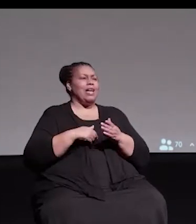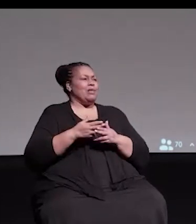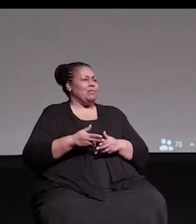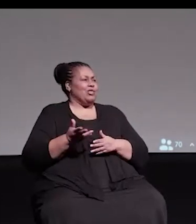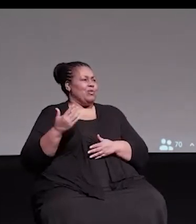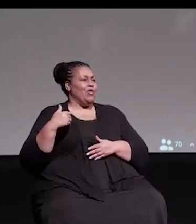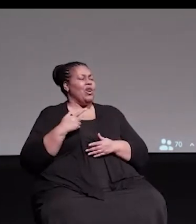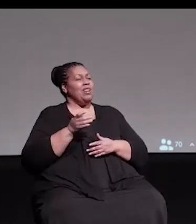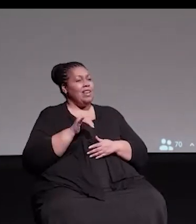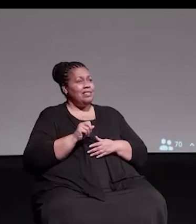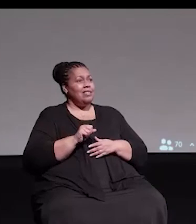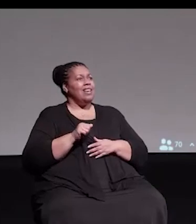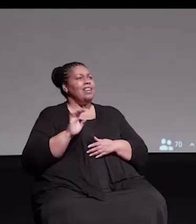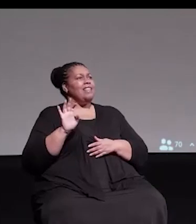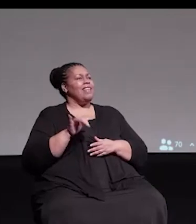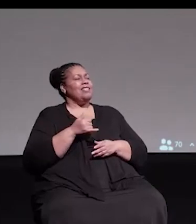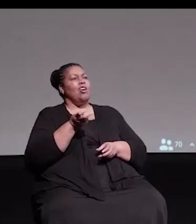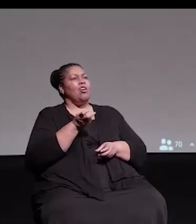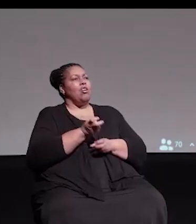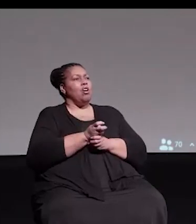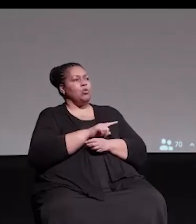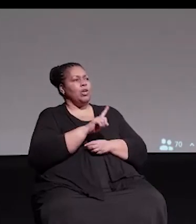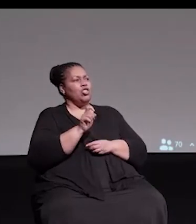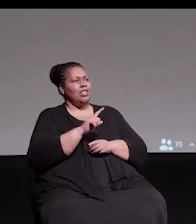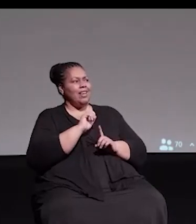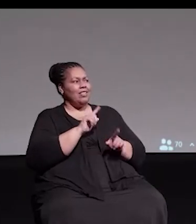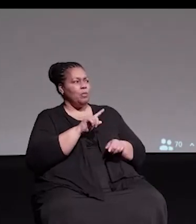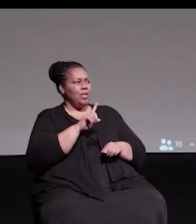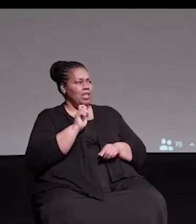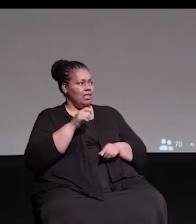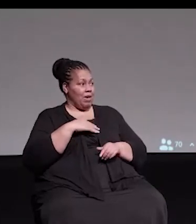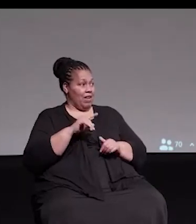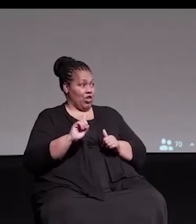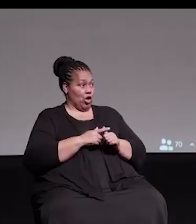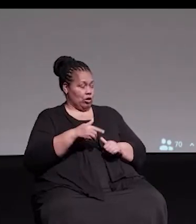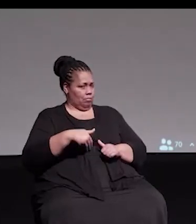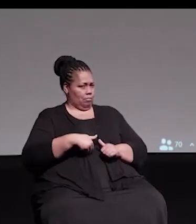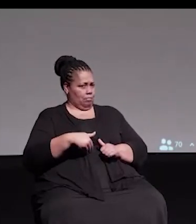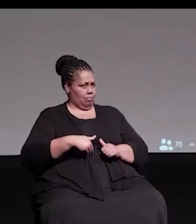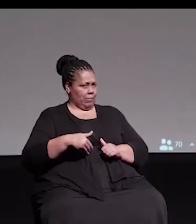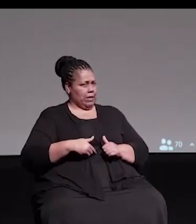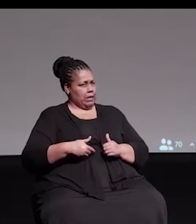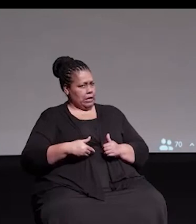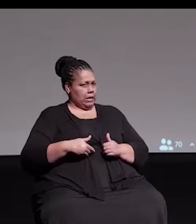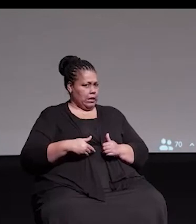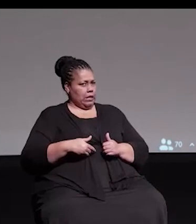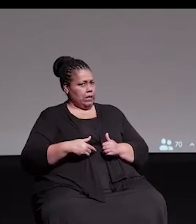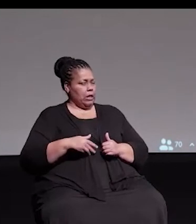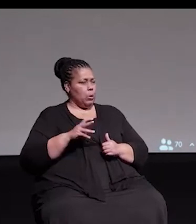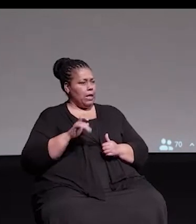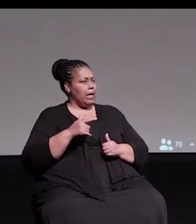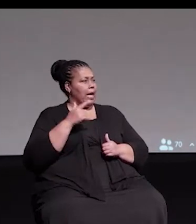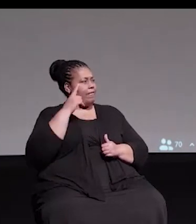like, yeah, it's a hard question to answer because my first inclination is like, well, I think somewhere